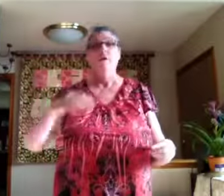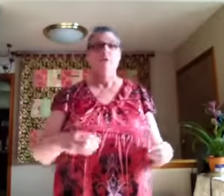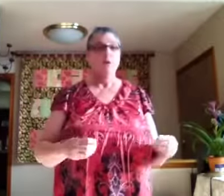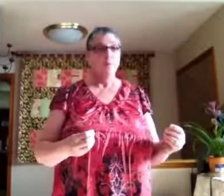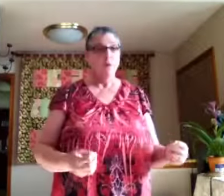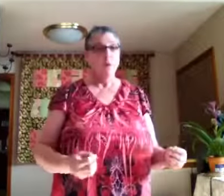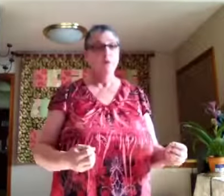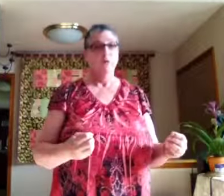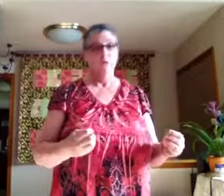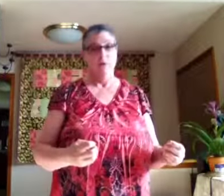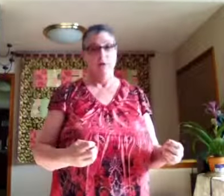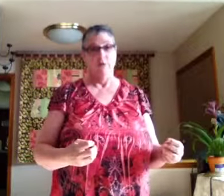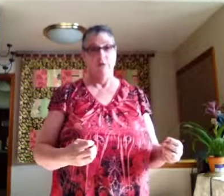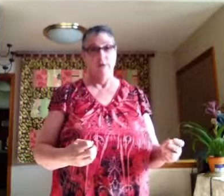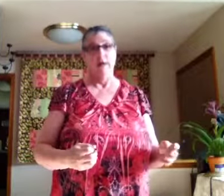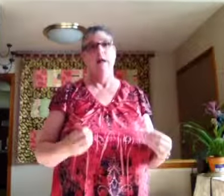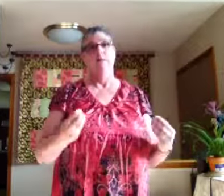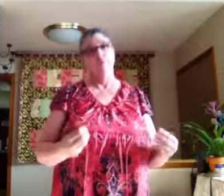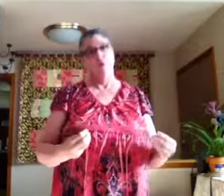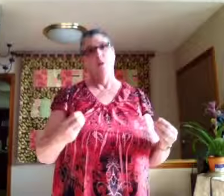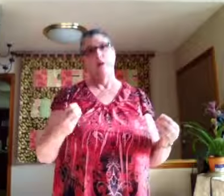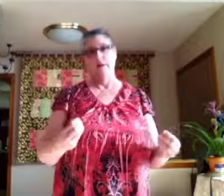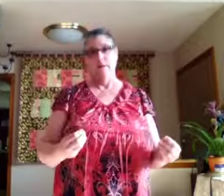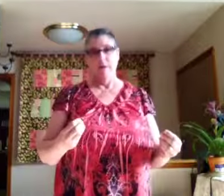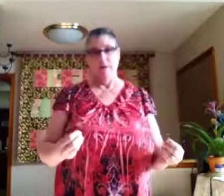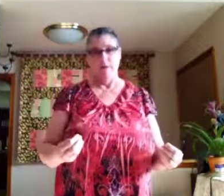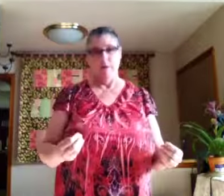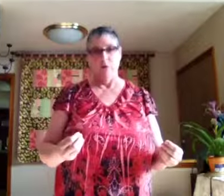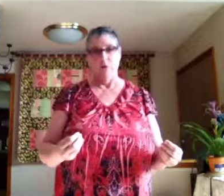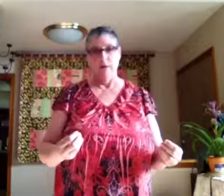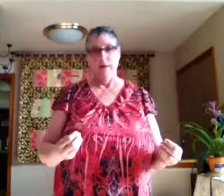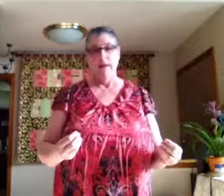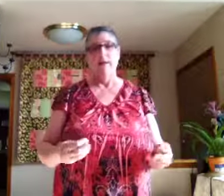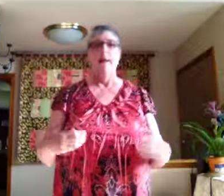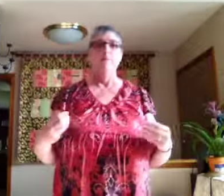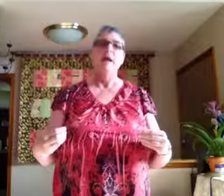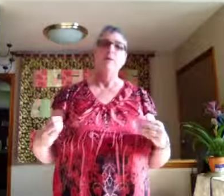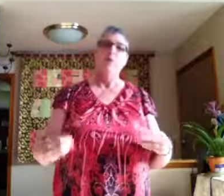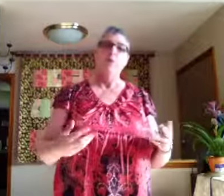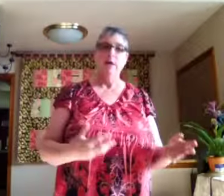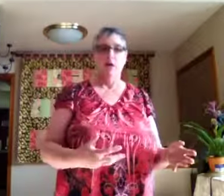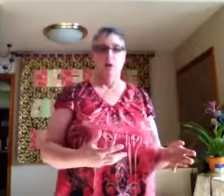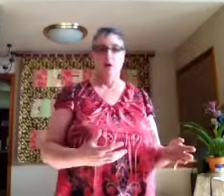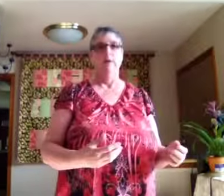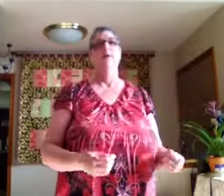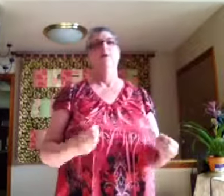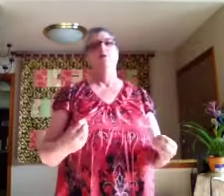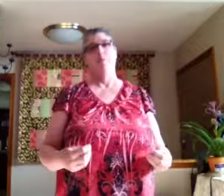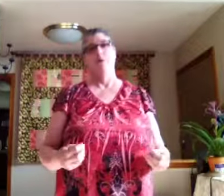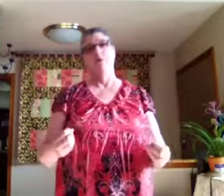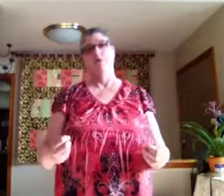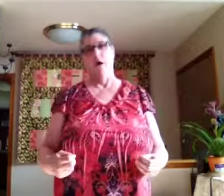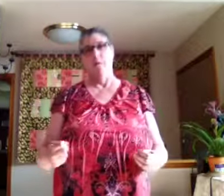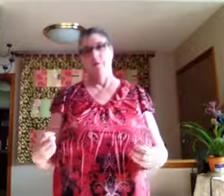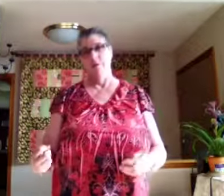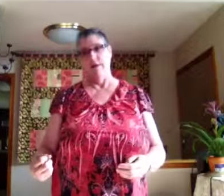for spiritual treasures and verbally commit to those and make what we call spiritual